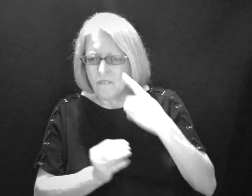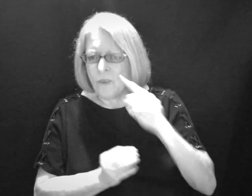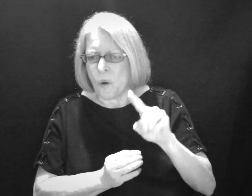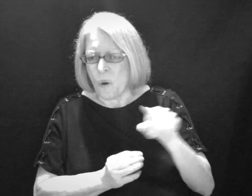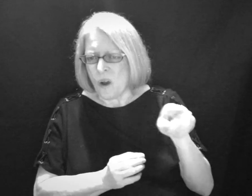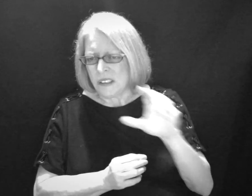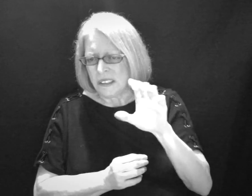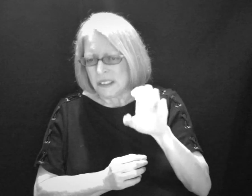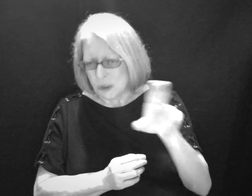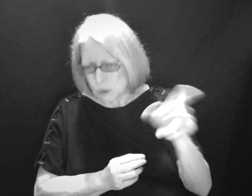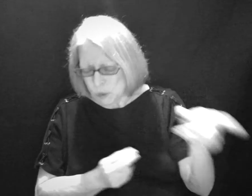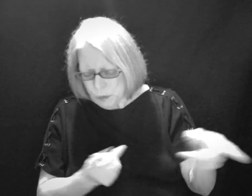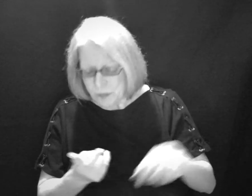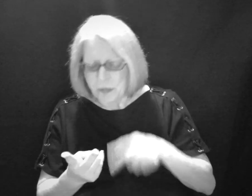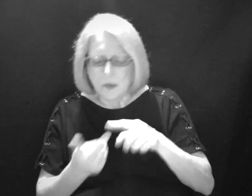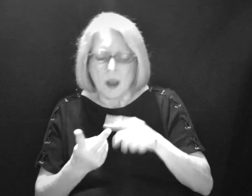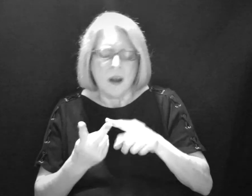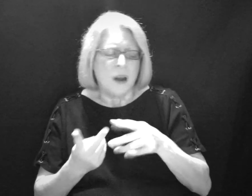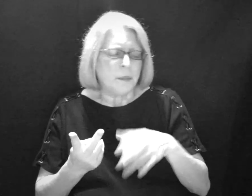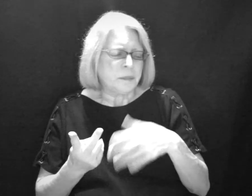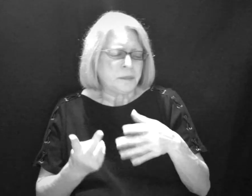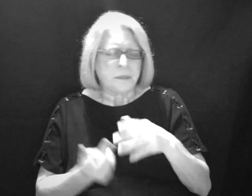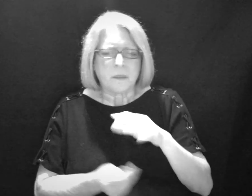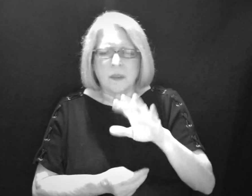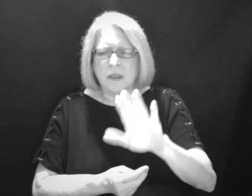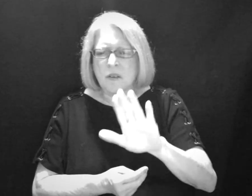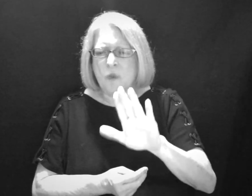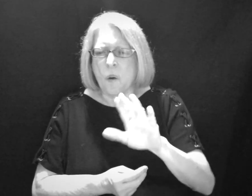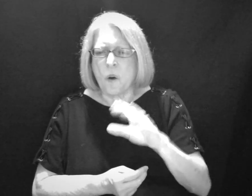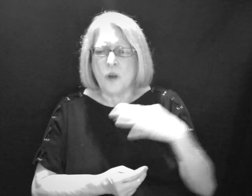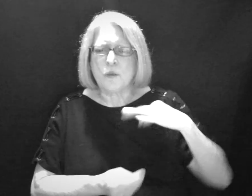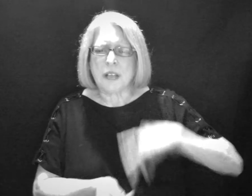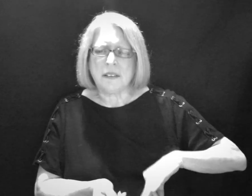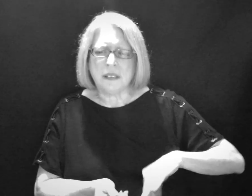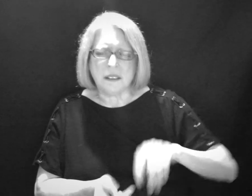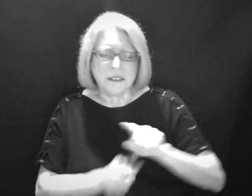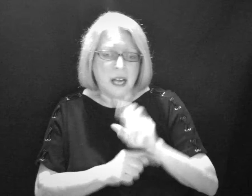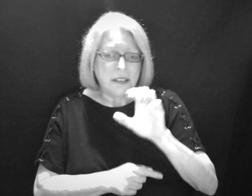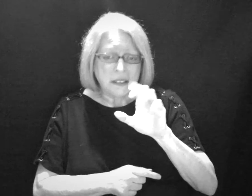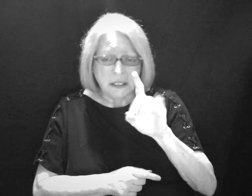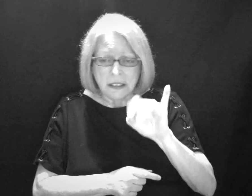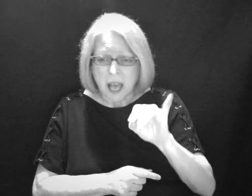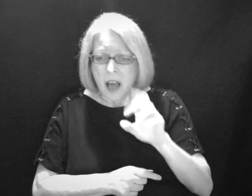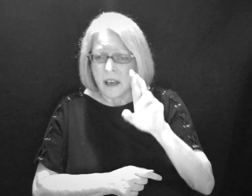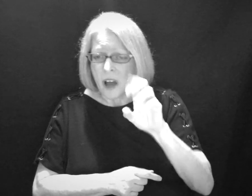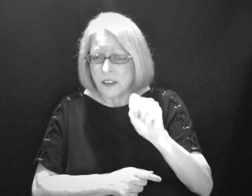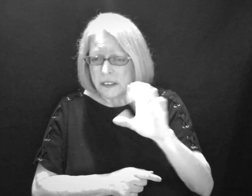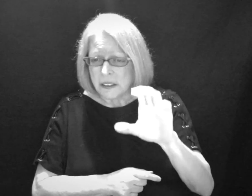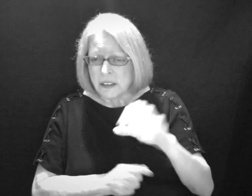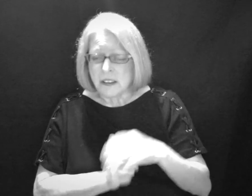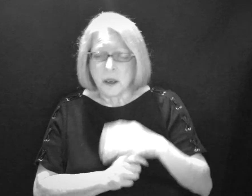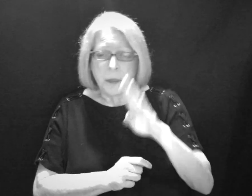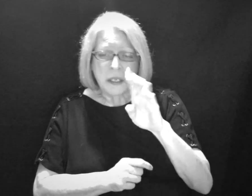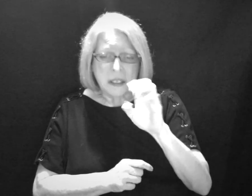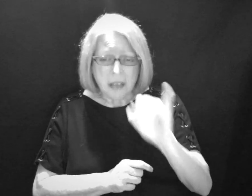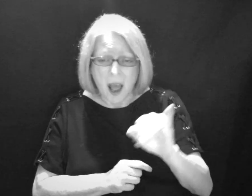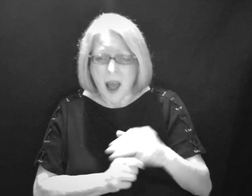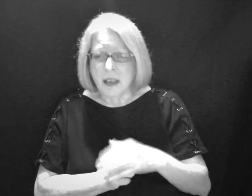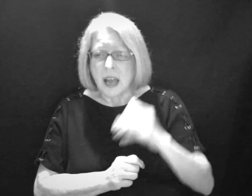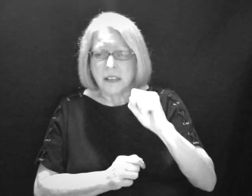me by clicking on design. Make sure this is cover, background image, select, upload files, select